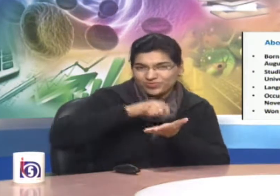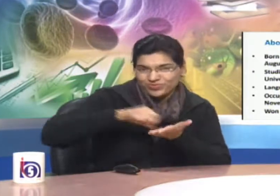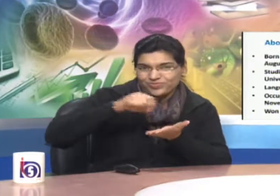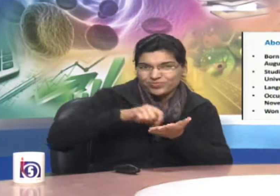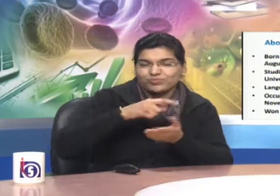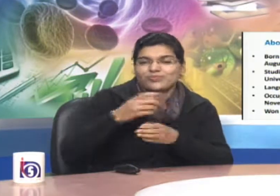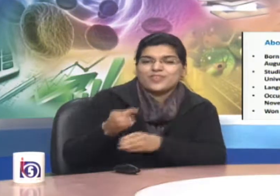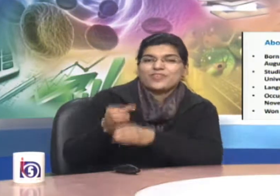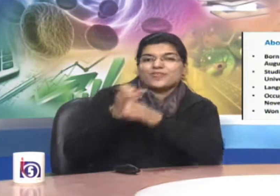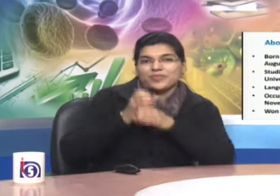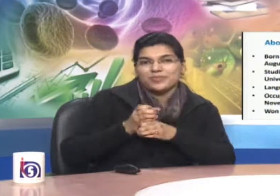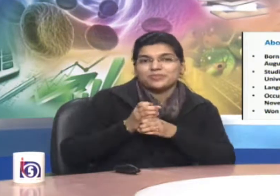This is why